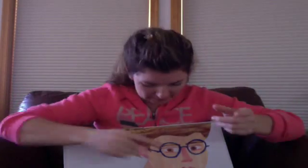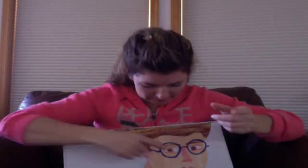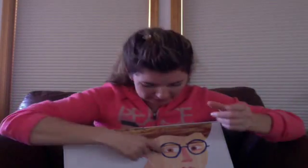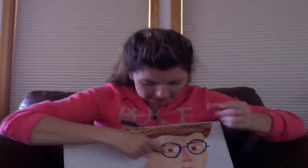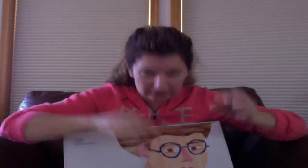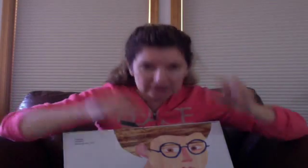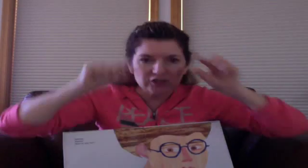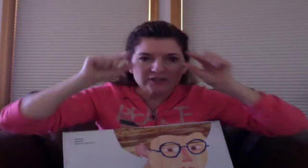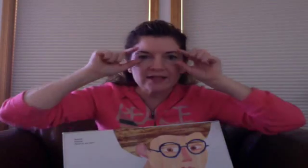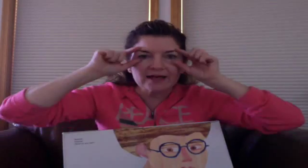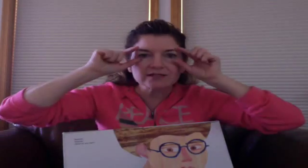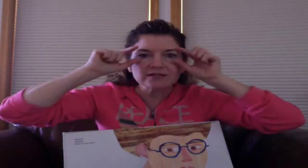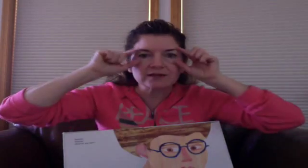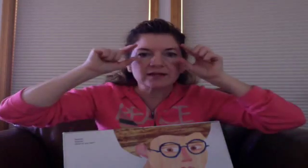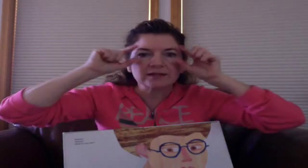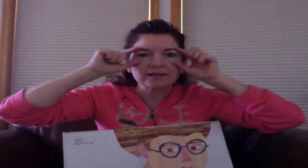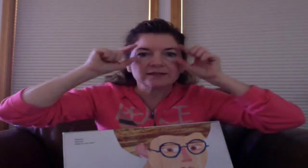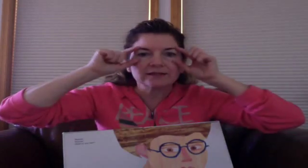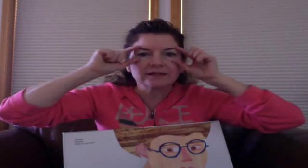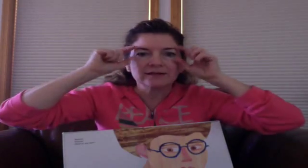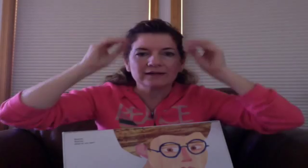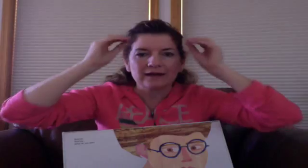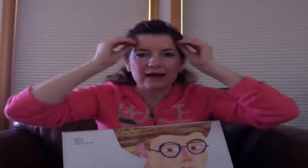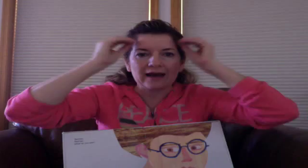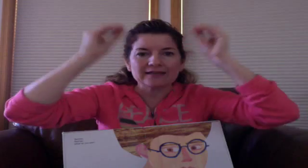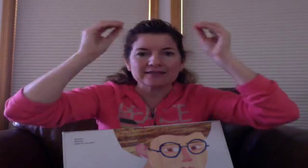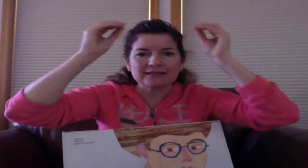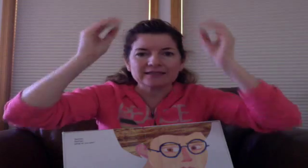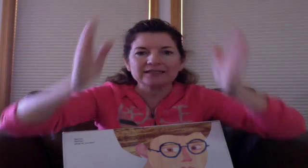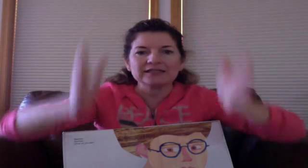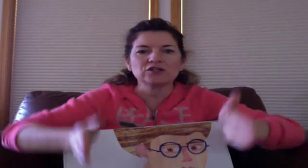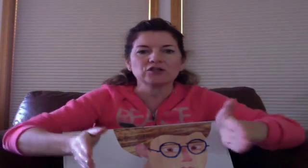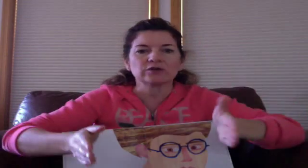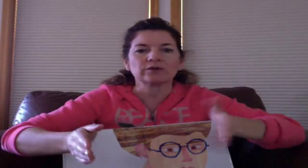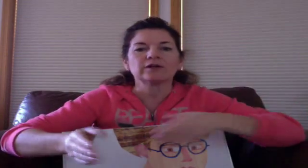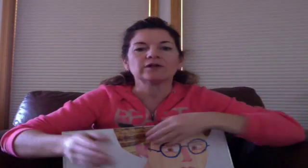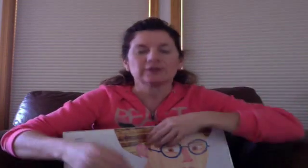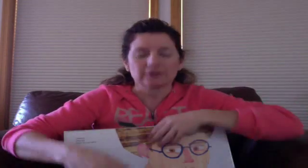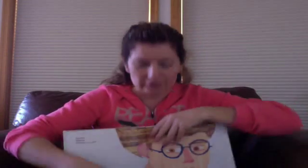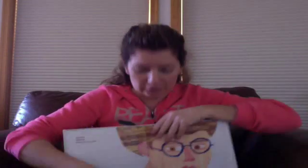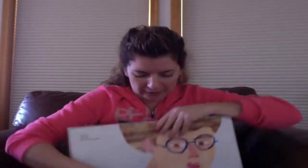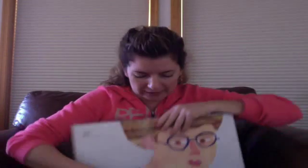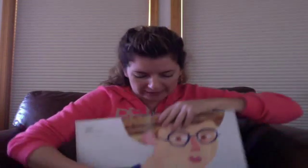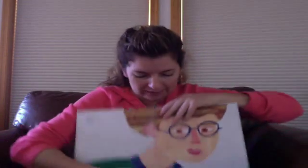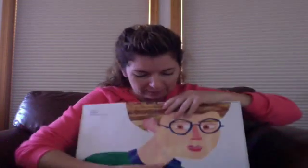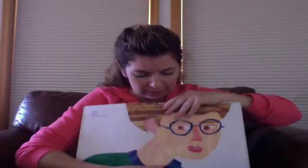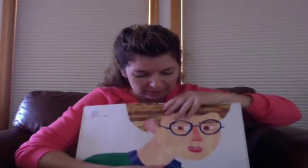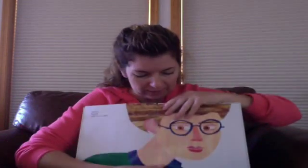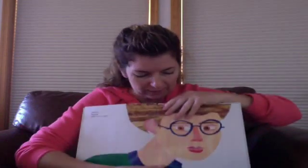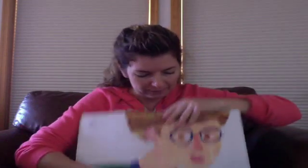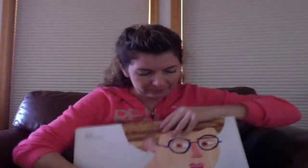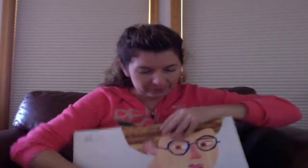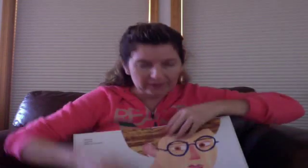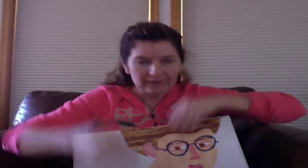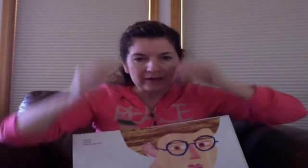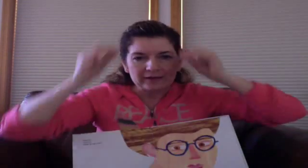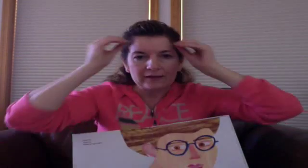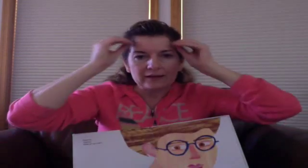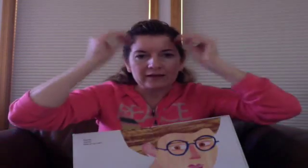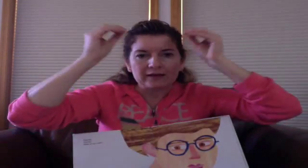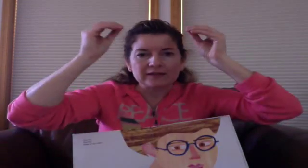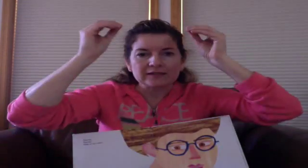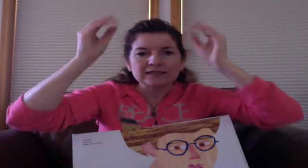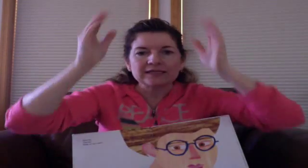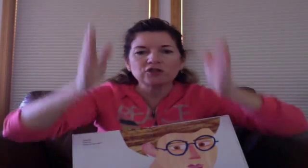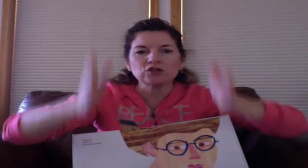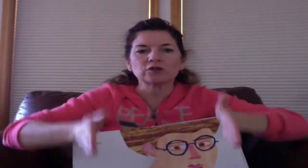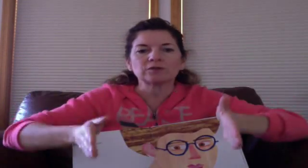And look, she has glasses on. I see a teacher looking at me. Teacher,